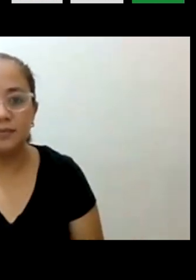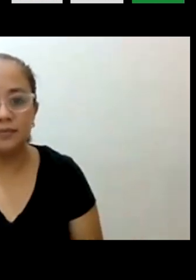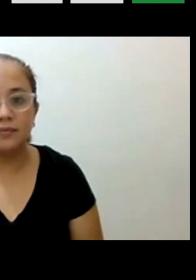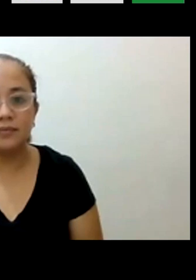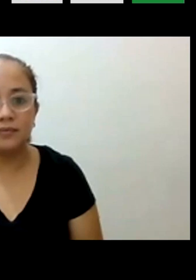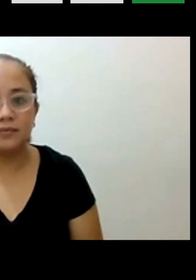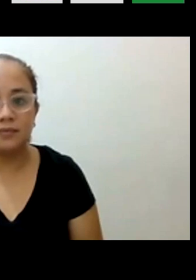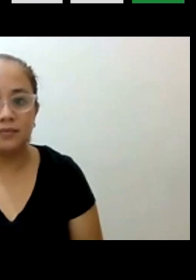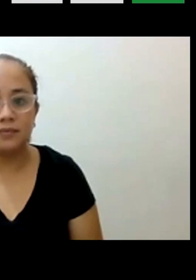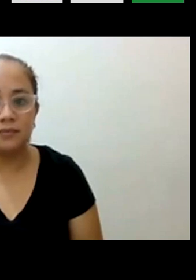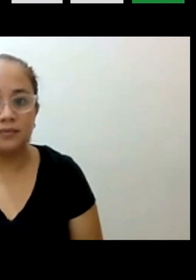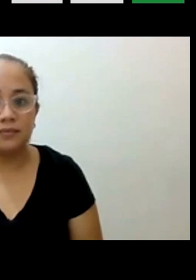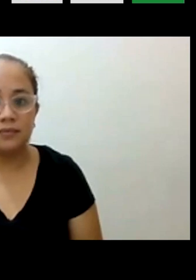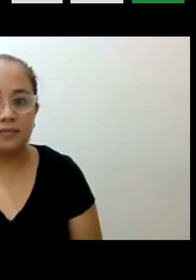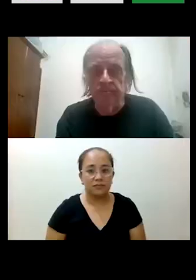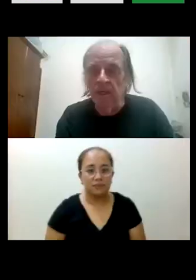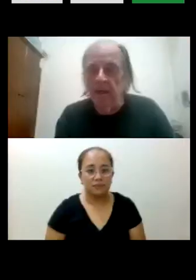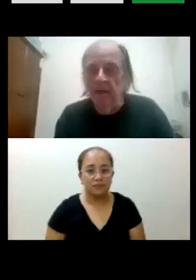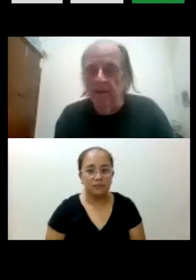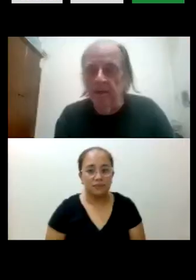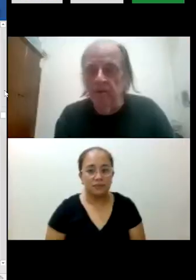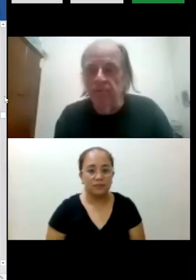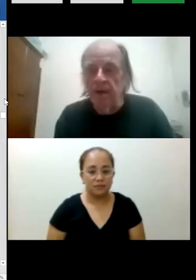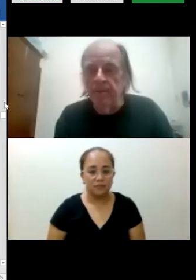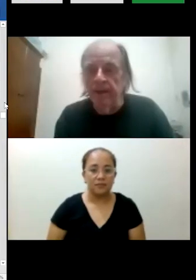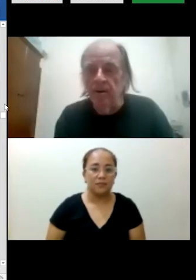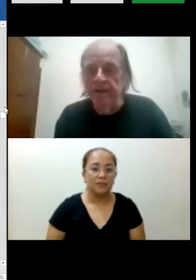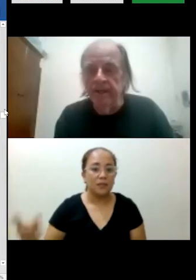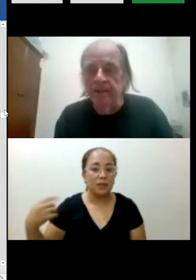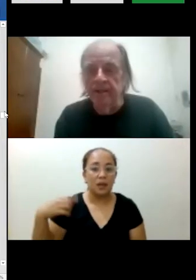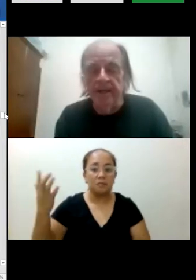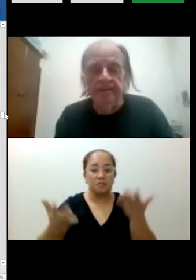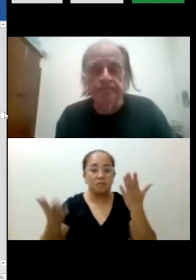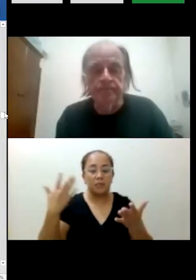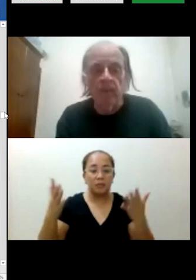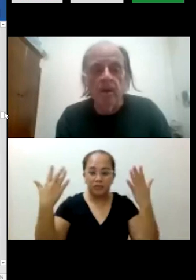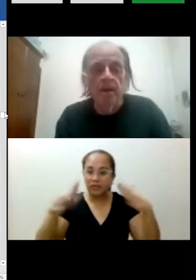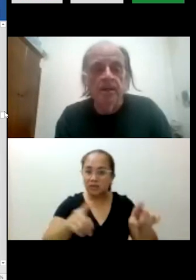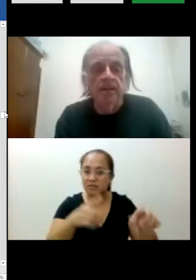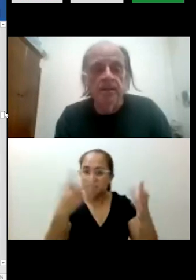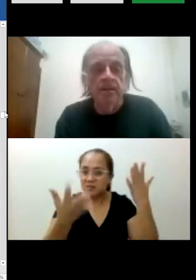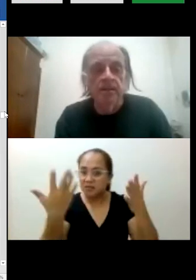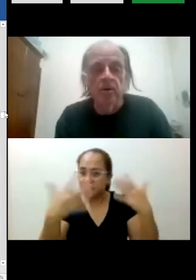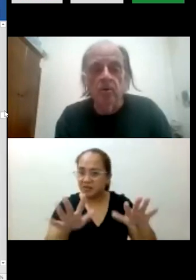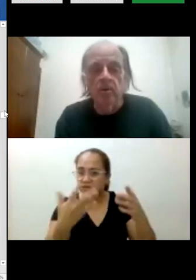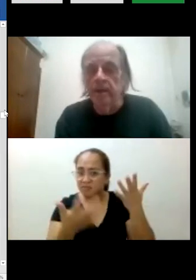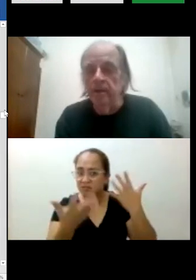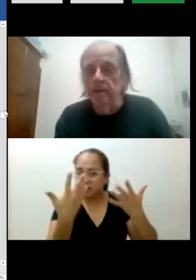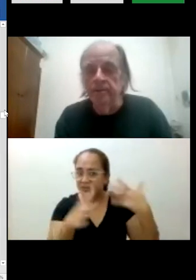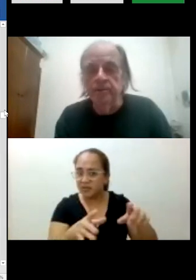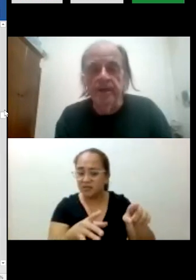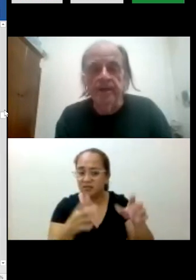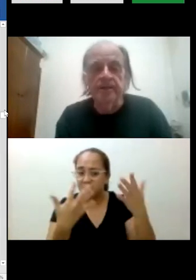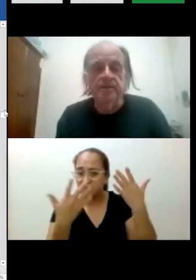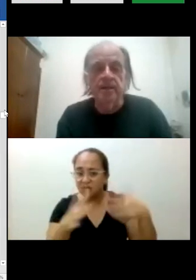we look for two-handed signs and we list them. You've probably already done that. So here